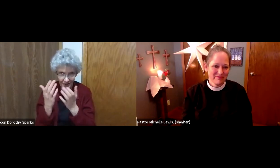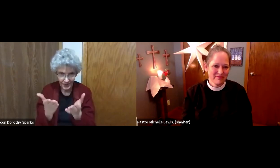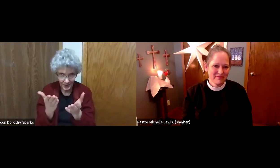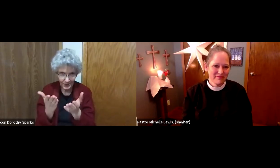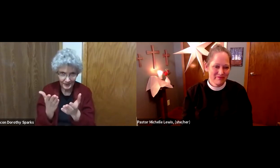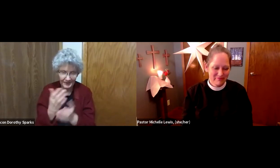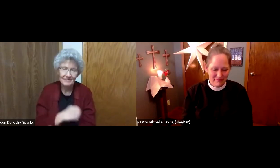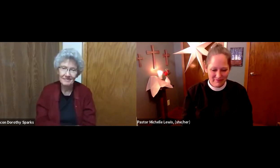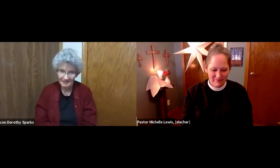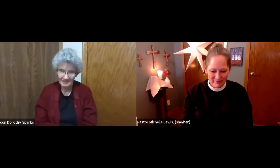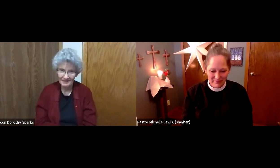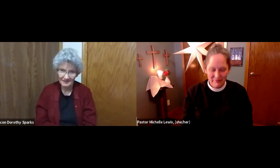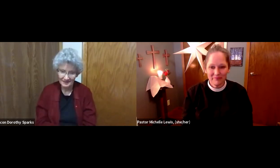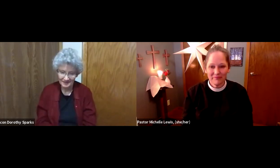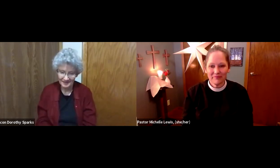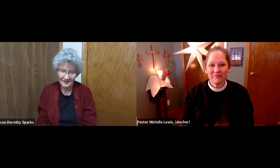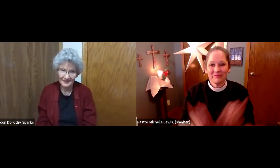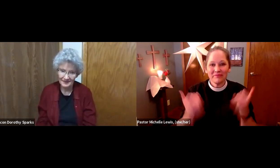and also with you.